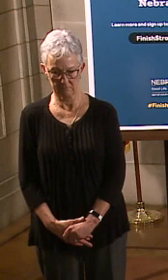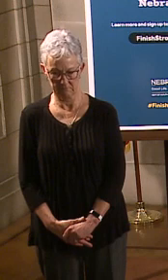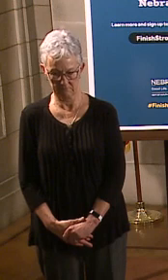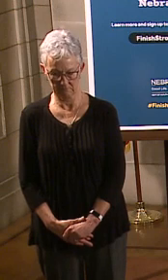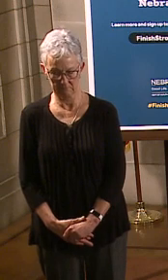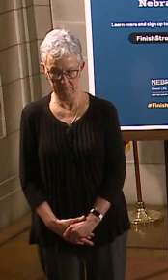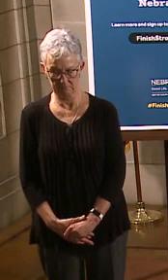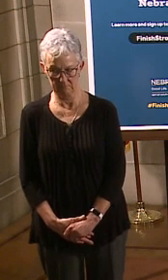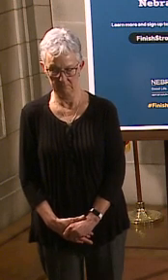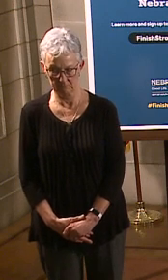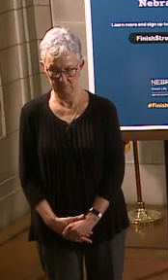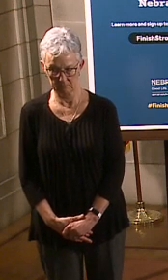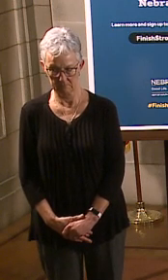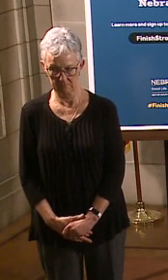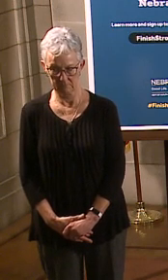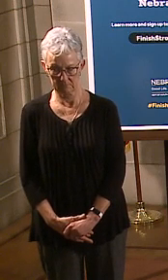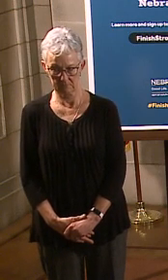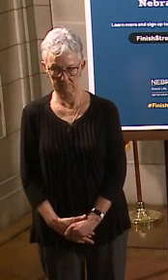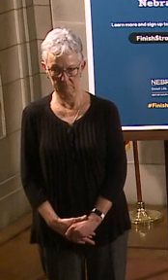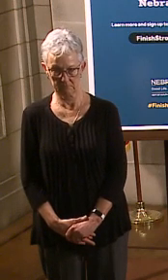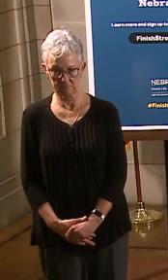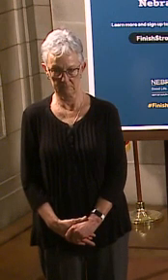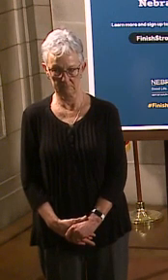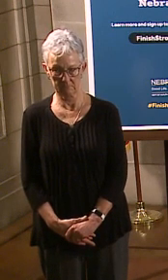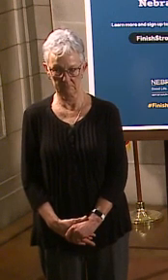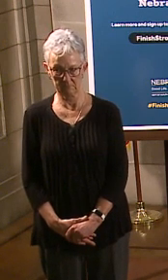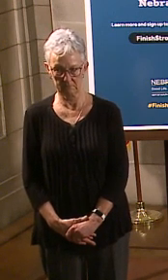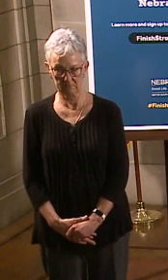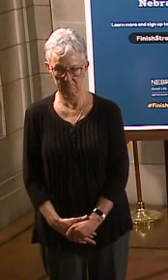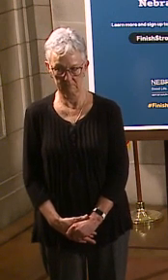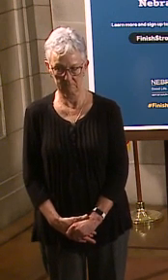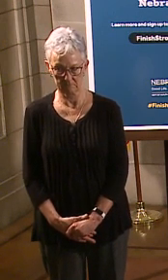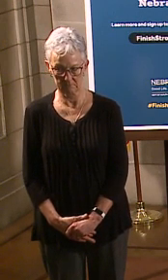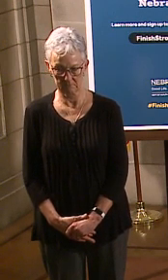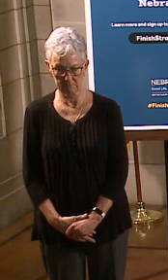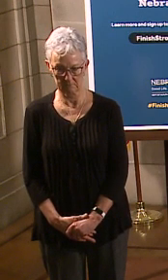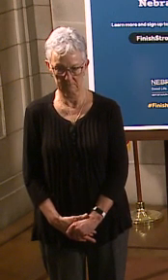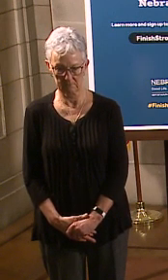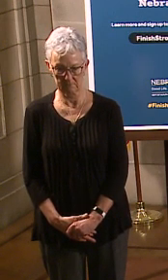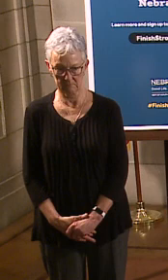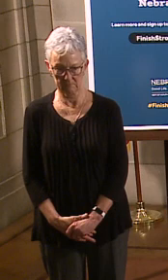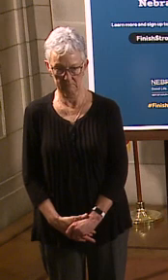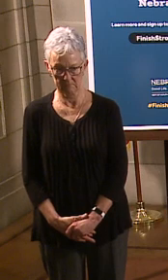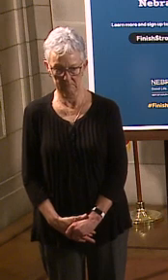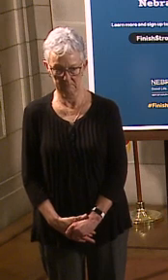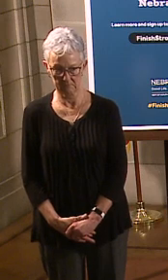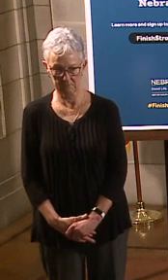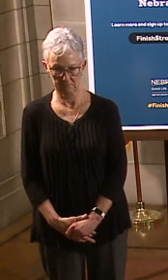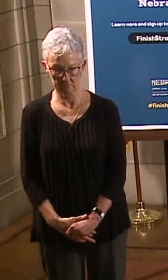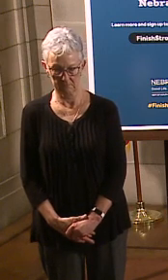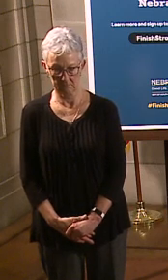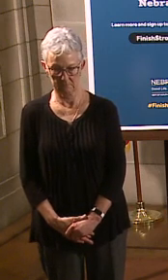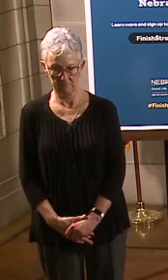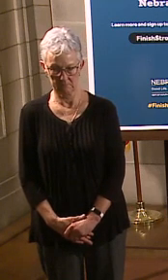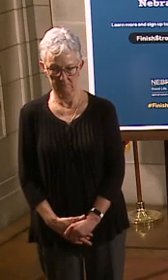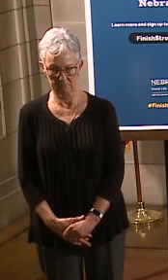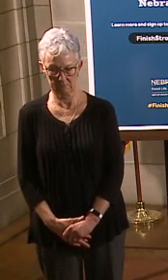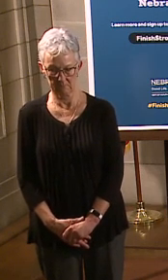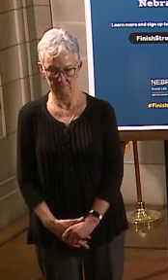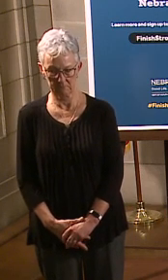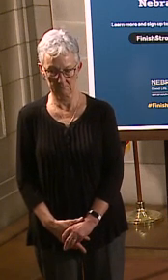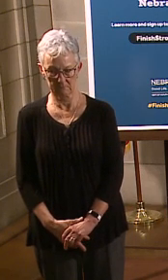833-998-2275. Bueno, es todo lo quiero nomás decirle a todos que es importante que se vacunan para